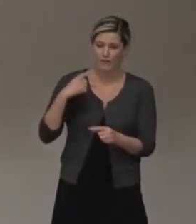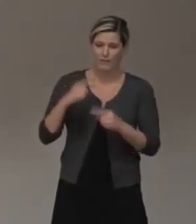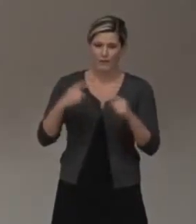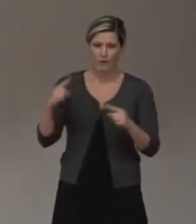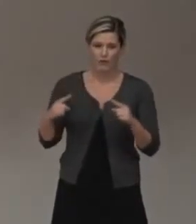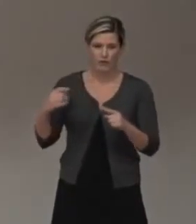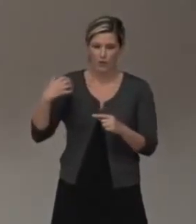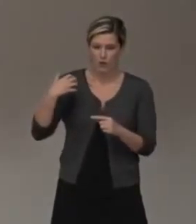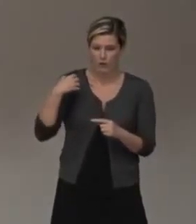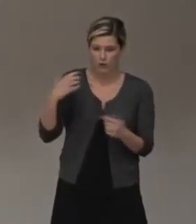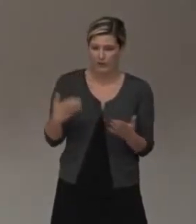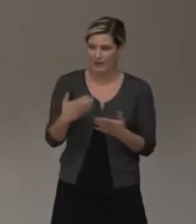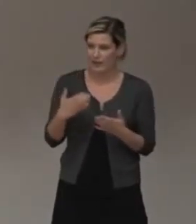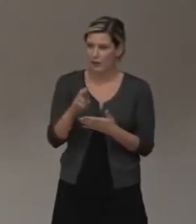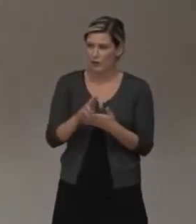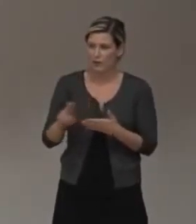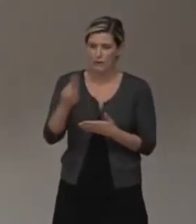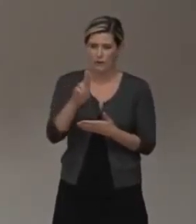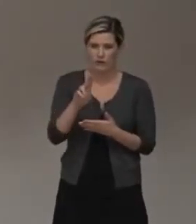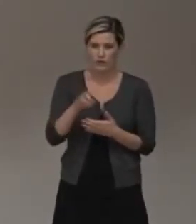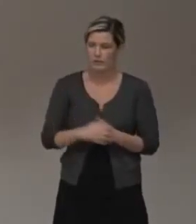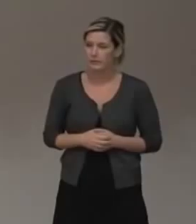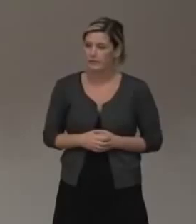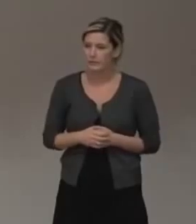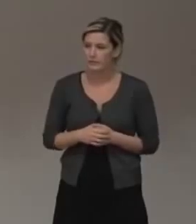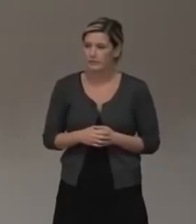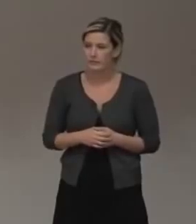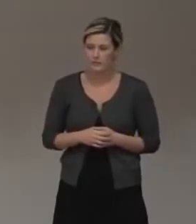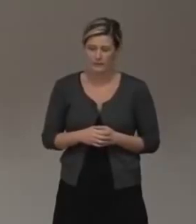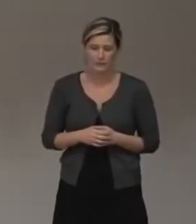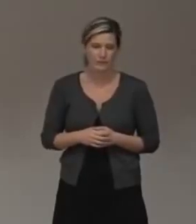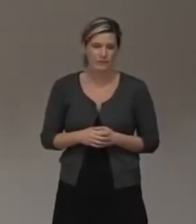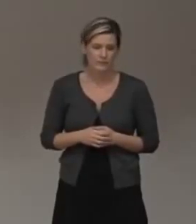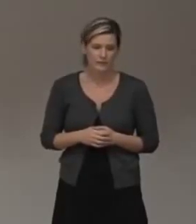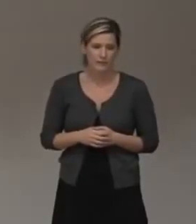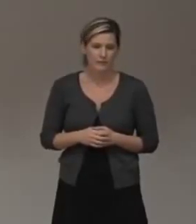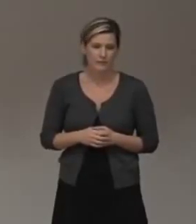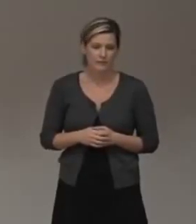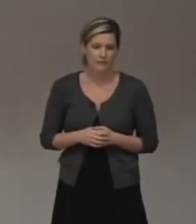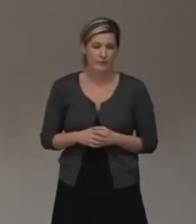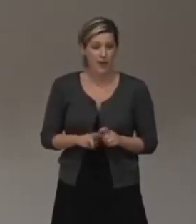here at the University of Rhode Island. However, I have to give